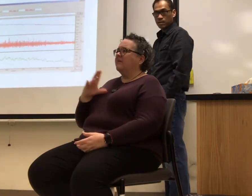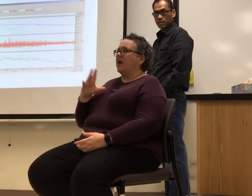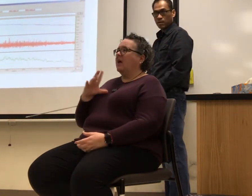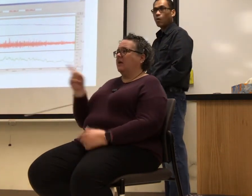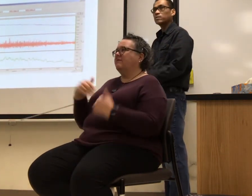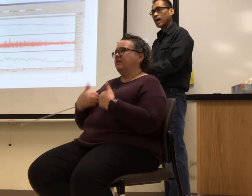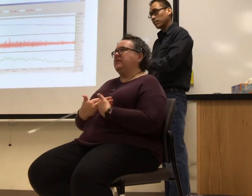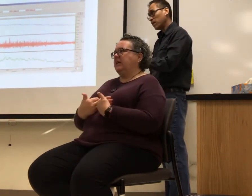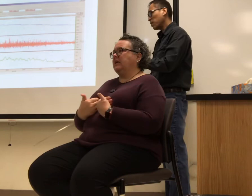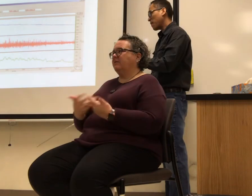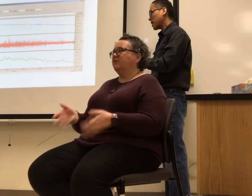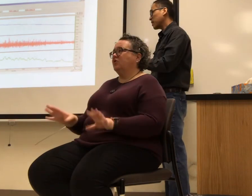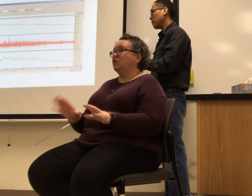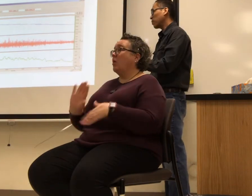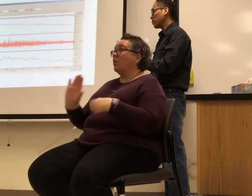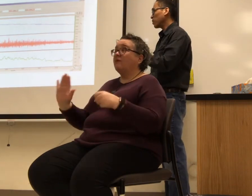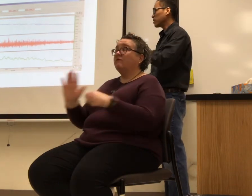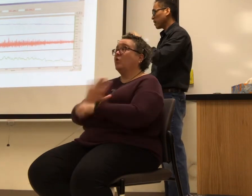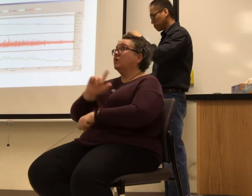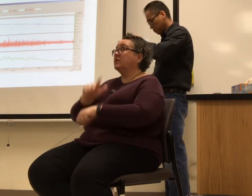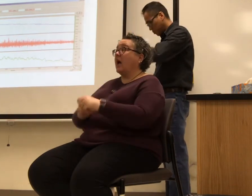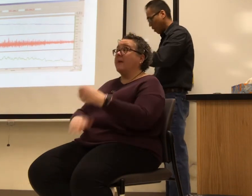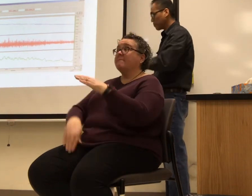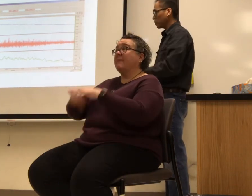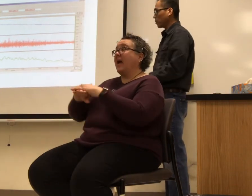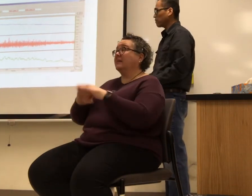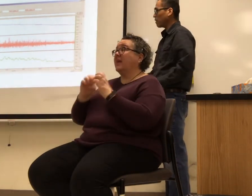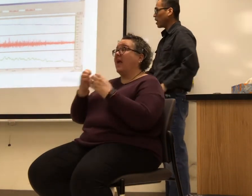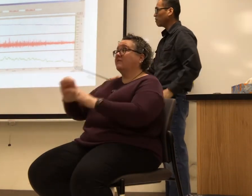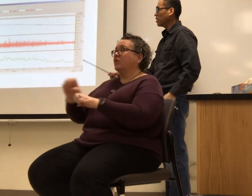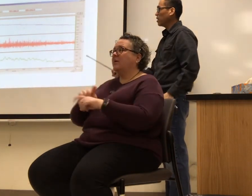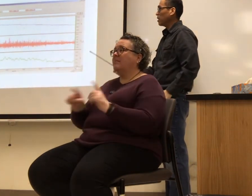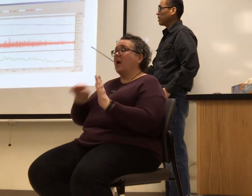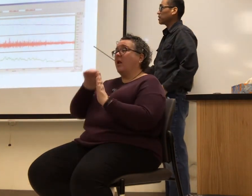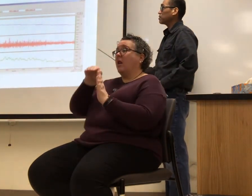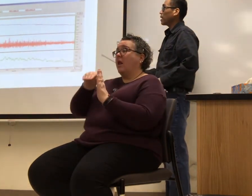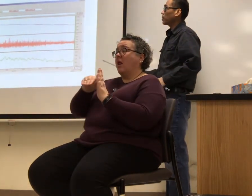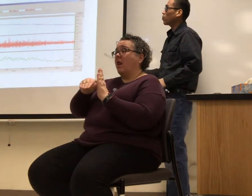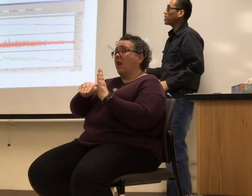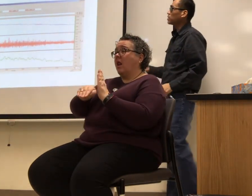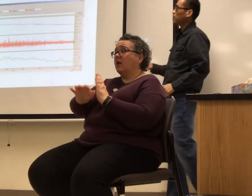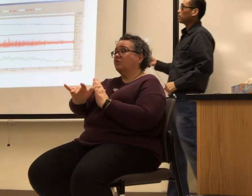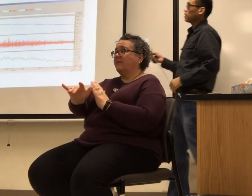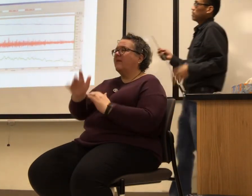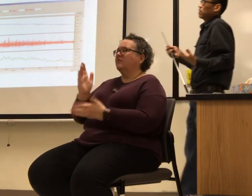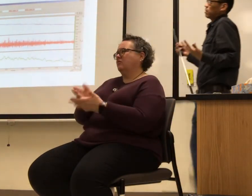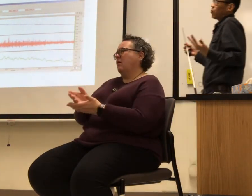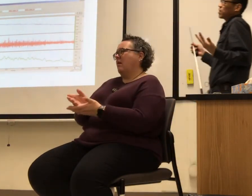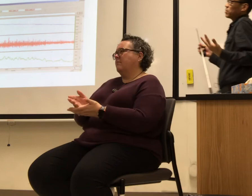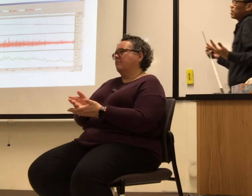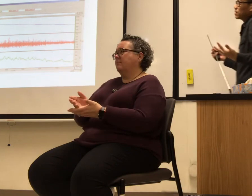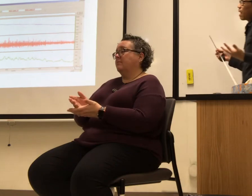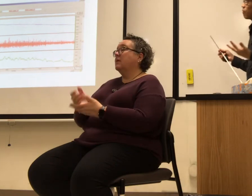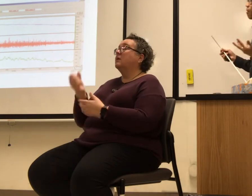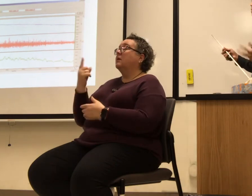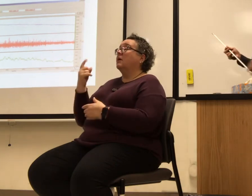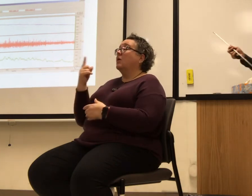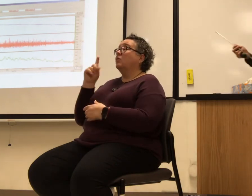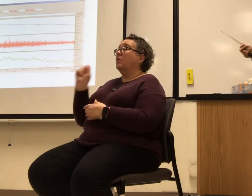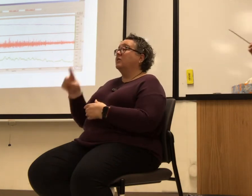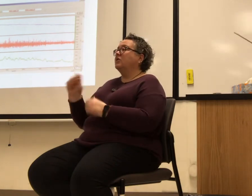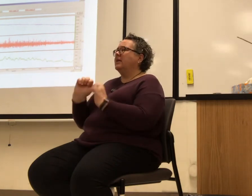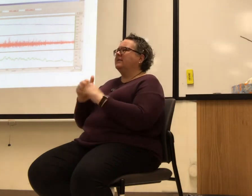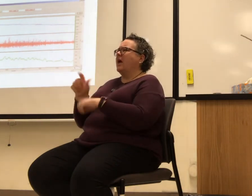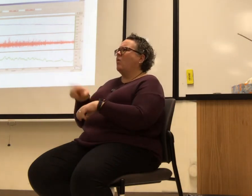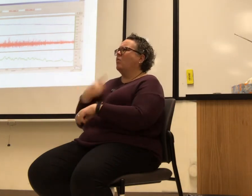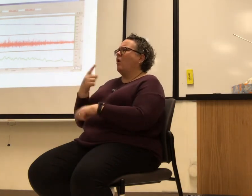fatigue. The whole time they're giving a max effort, but once they drop to 25, they can stop. And the question is, how long did